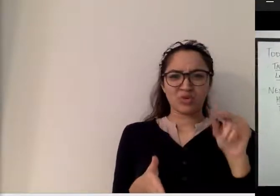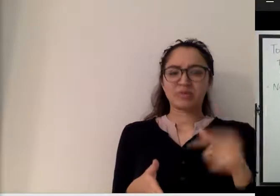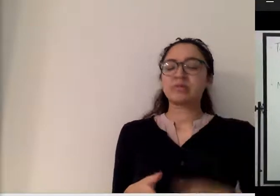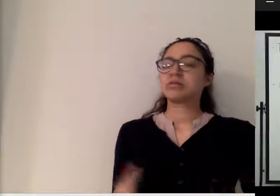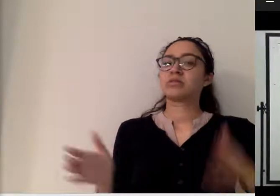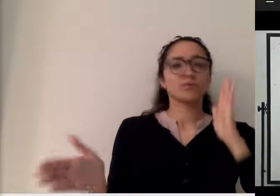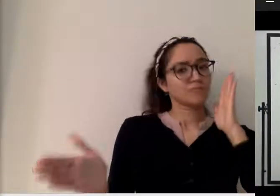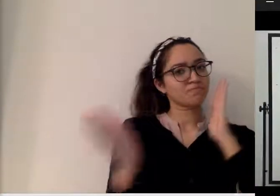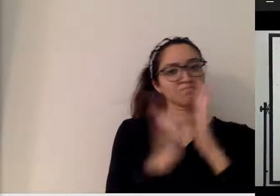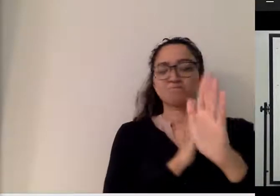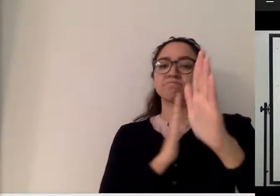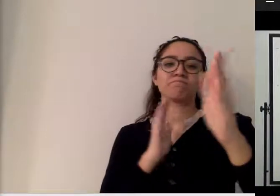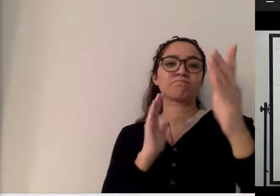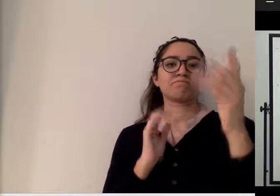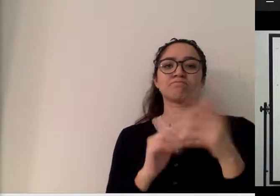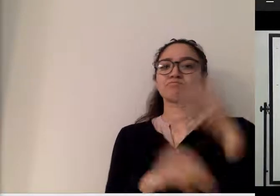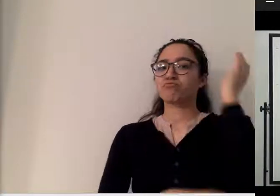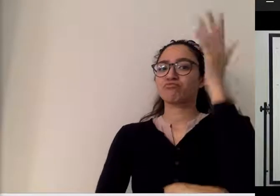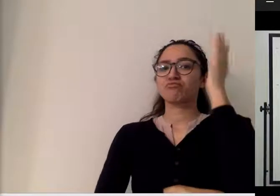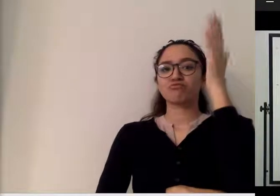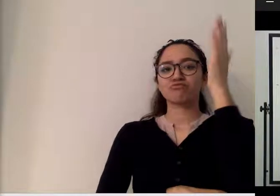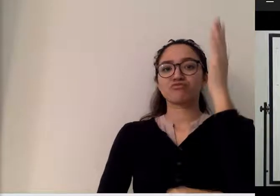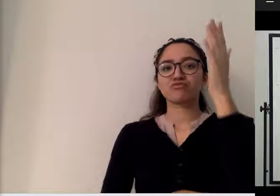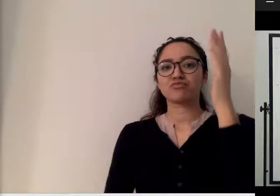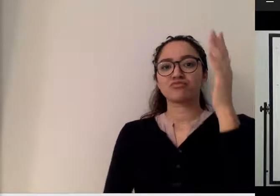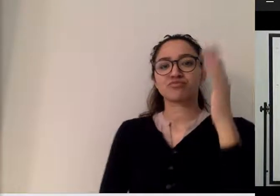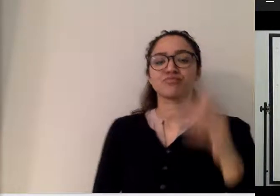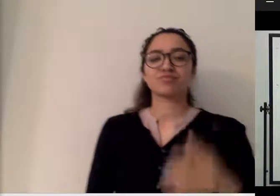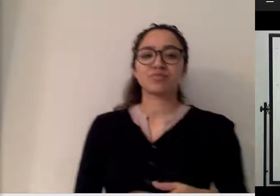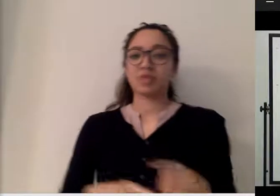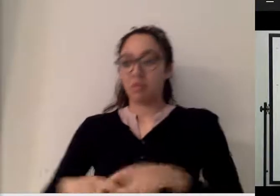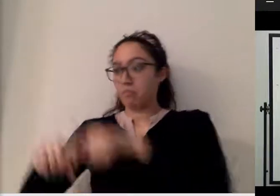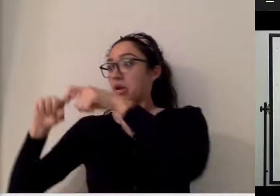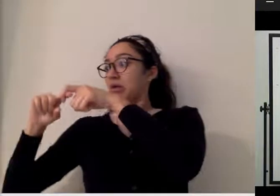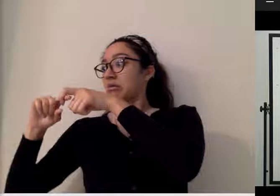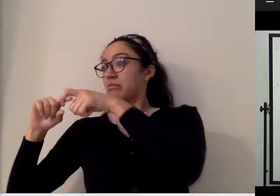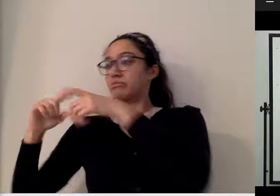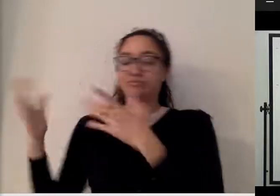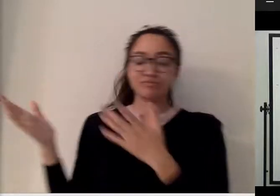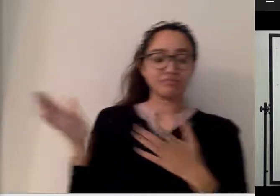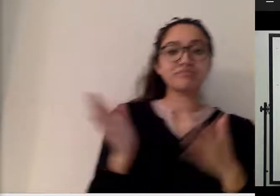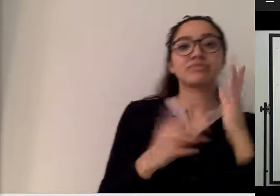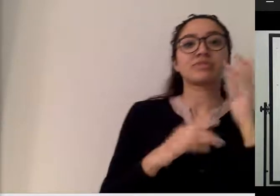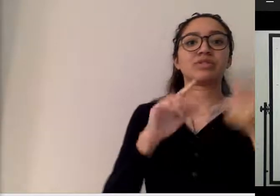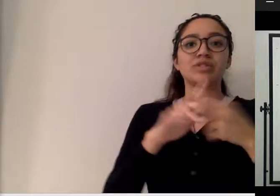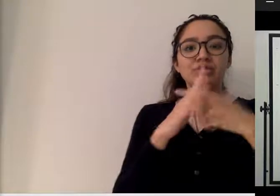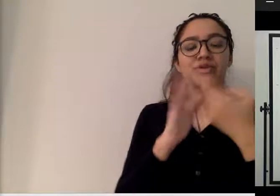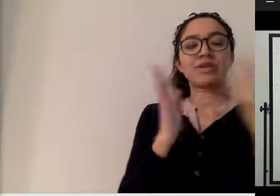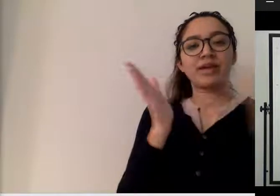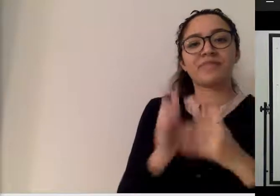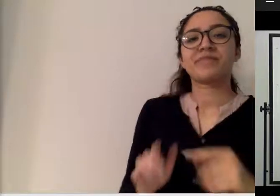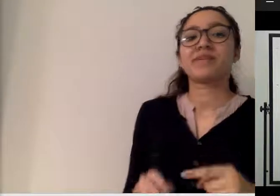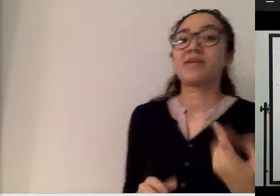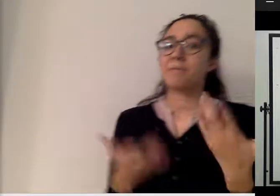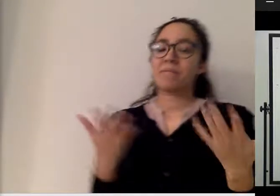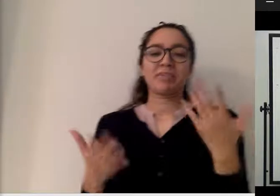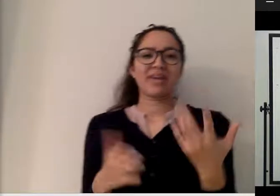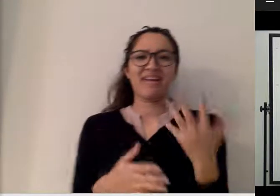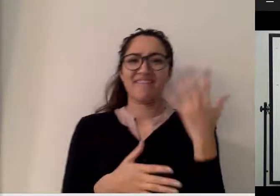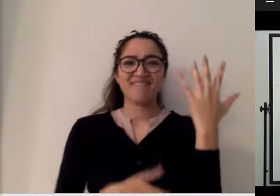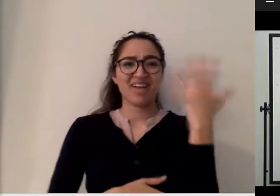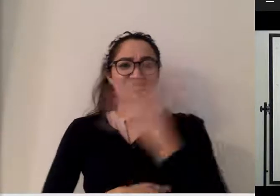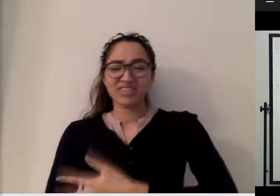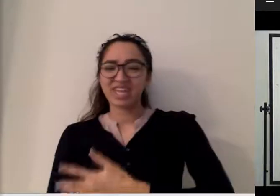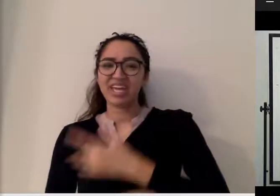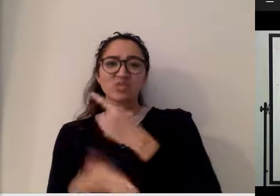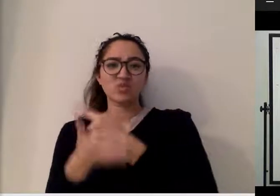the ground running right where they left off the time before. If it's been 5 days, if it's been a week since you were in there last time,